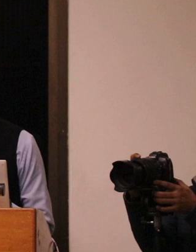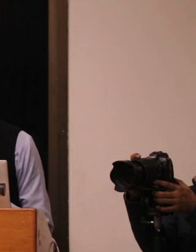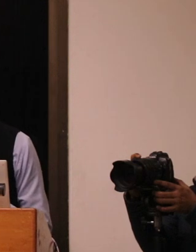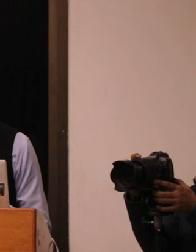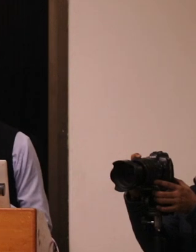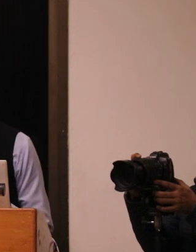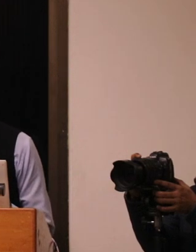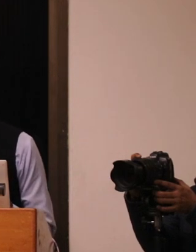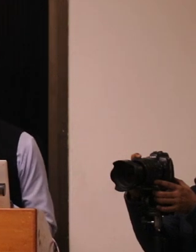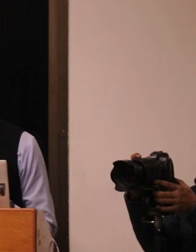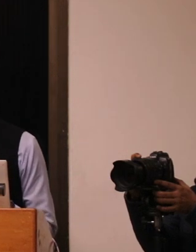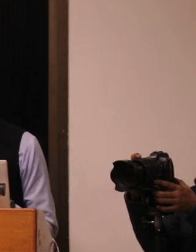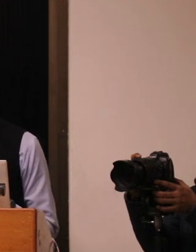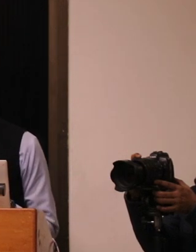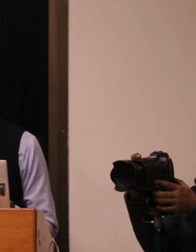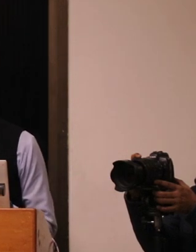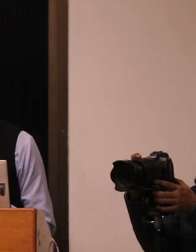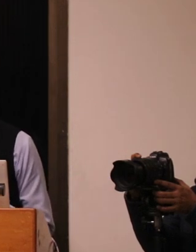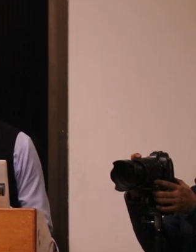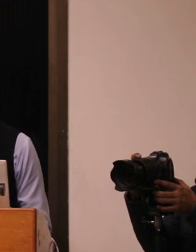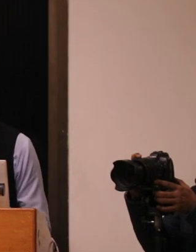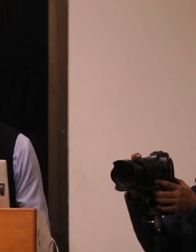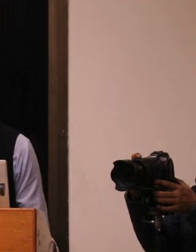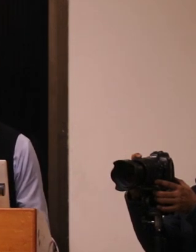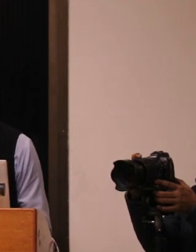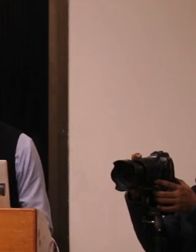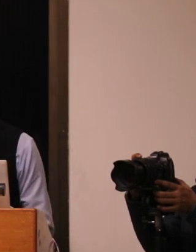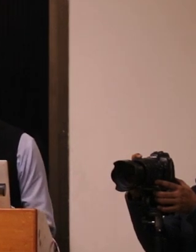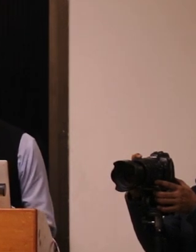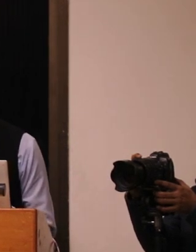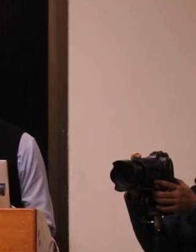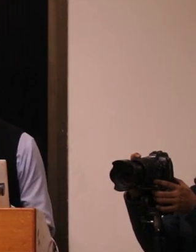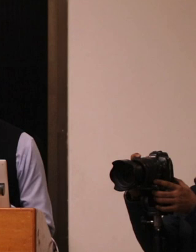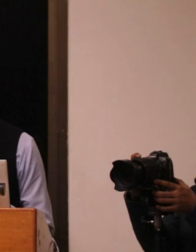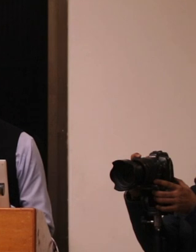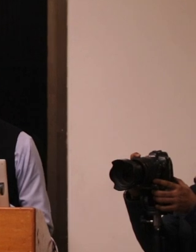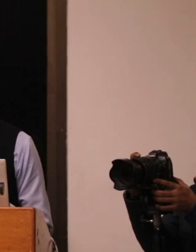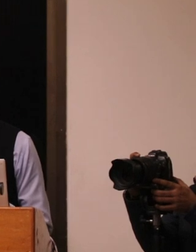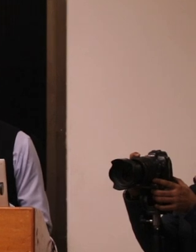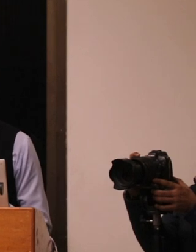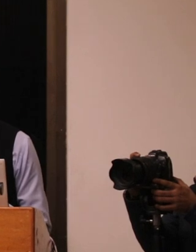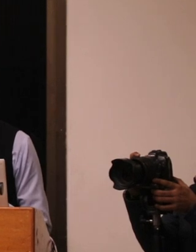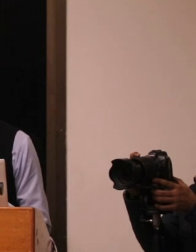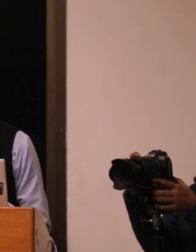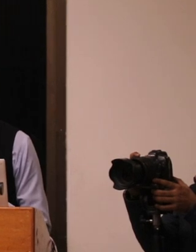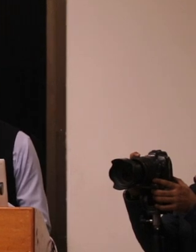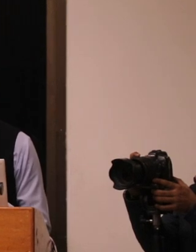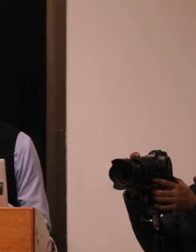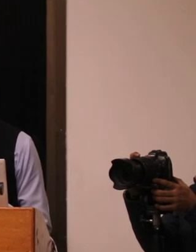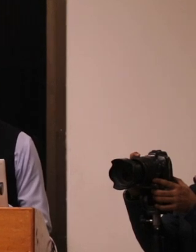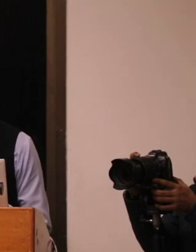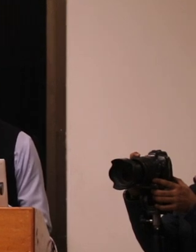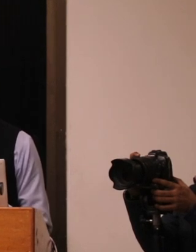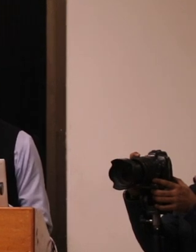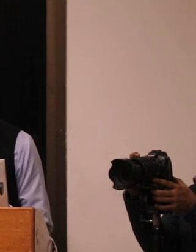Green Mandate is a talk series launched in the year 2022. The series was started to create a platform to dive deep into issues